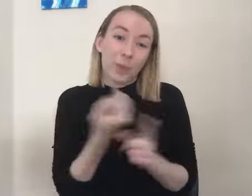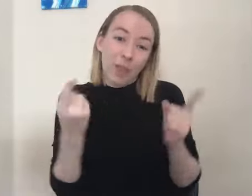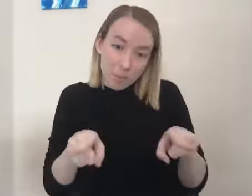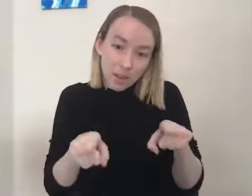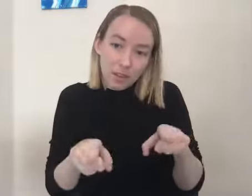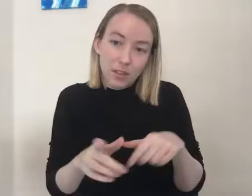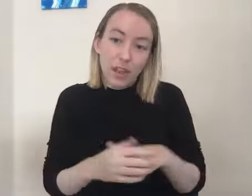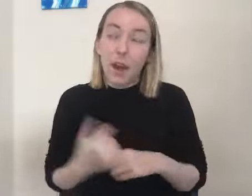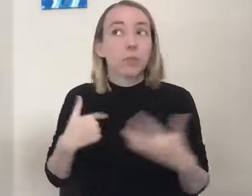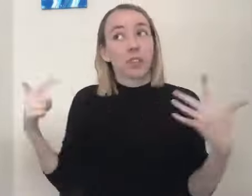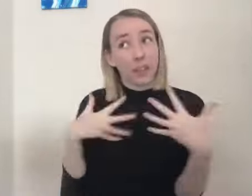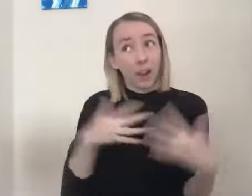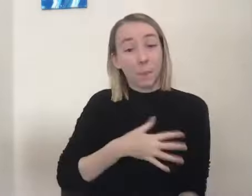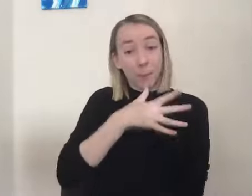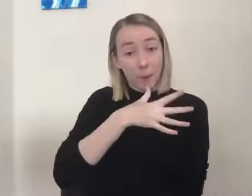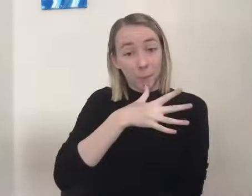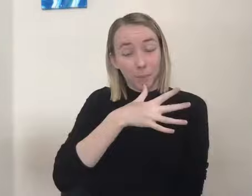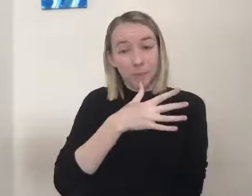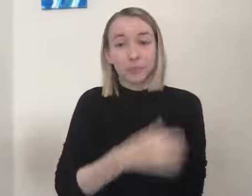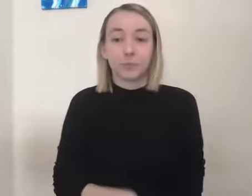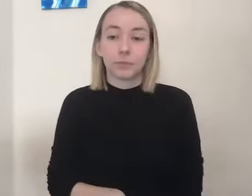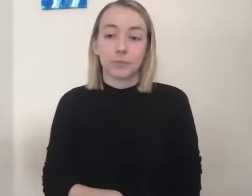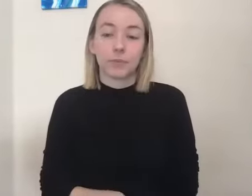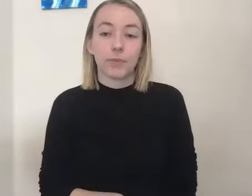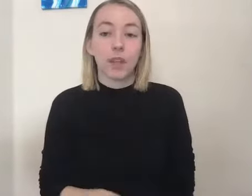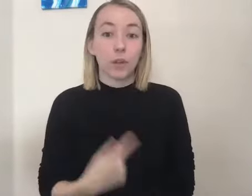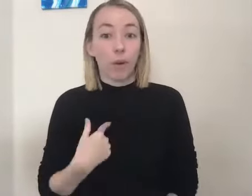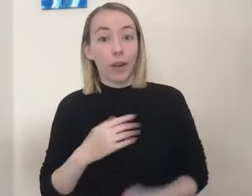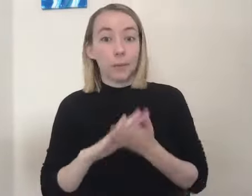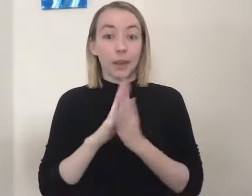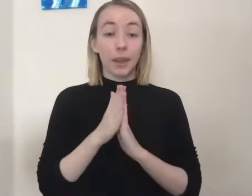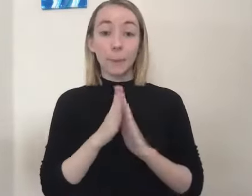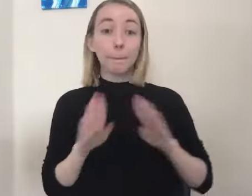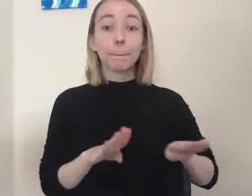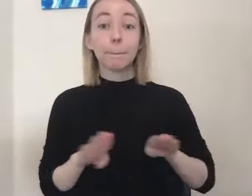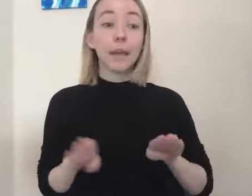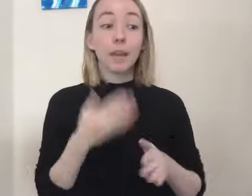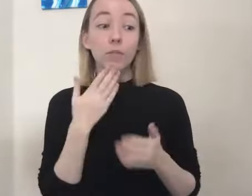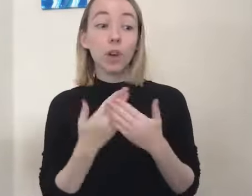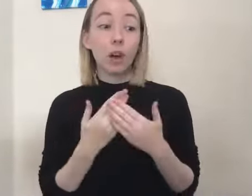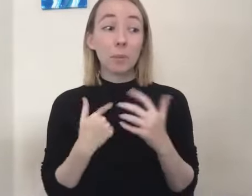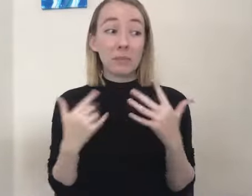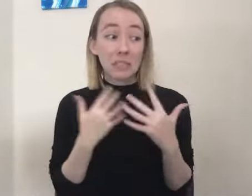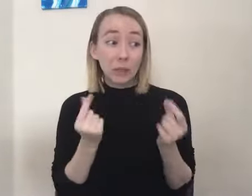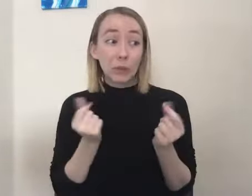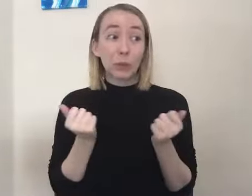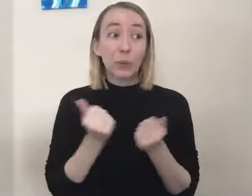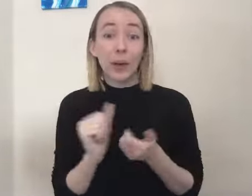and she didn't drink. She was quite cruel. She was very good at raising her hand and slapping me. And I was